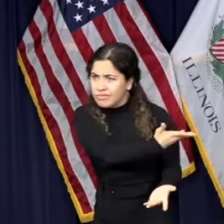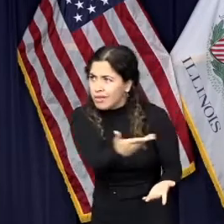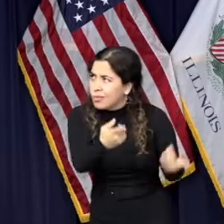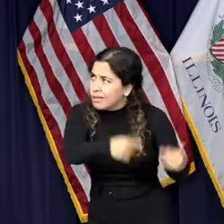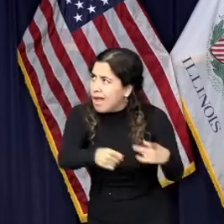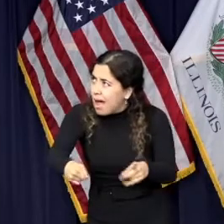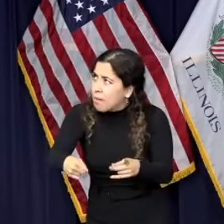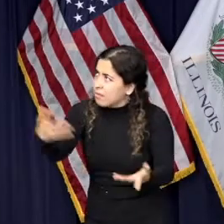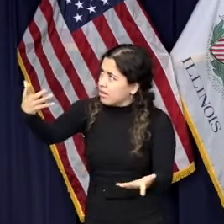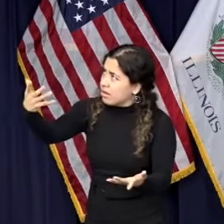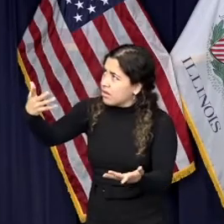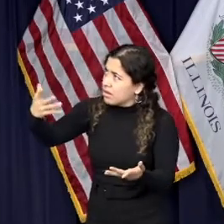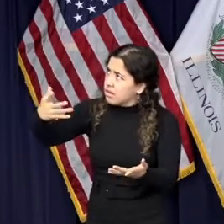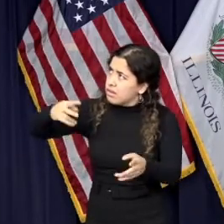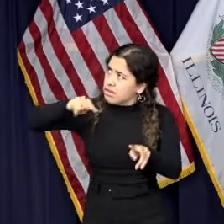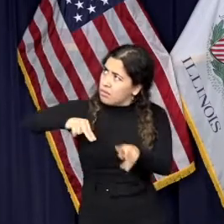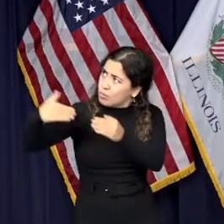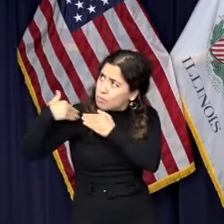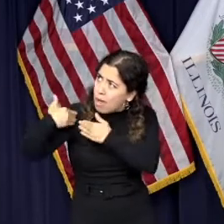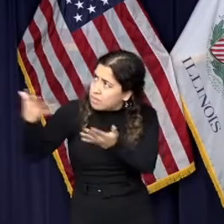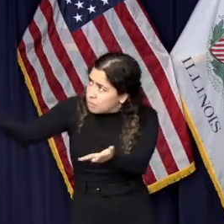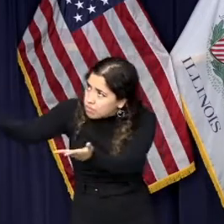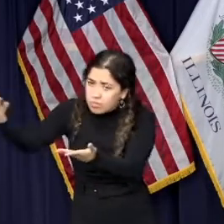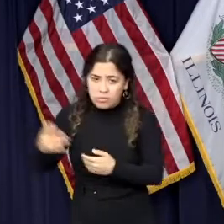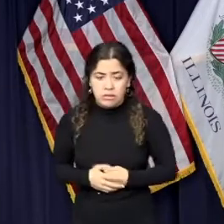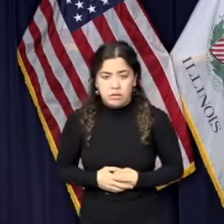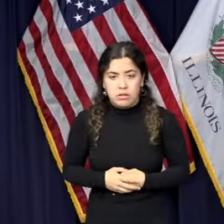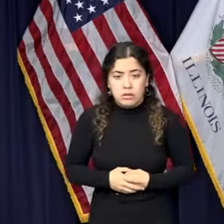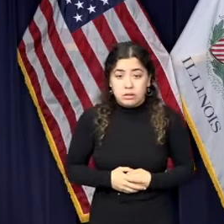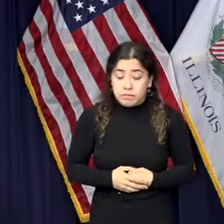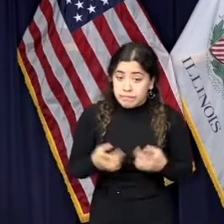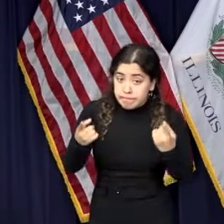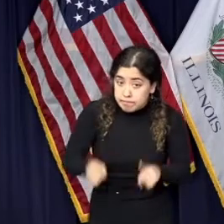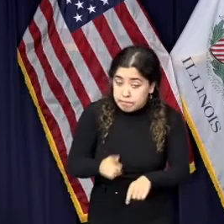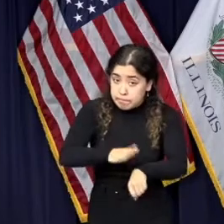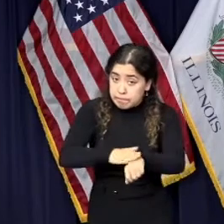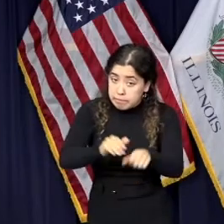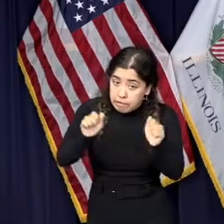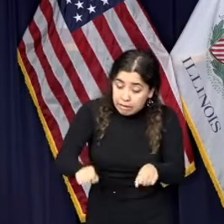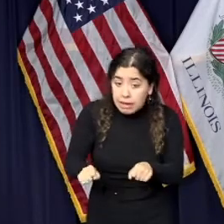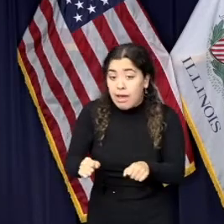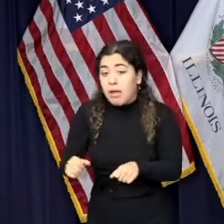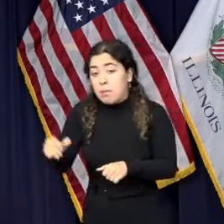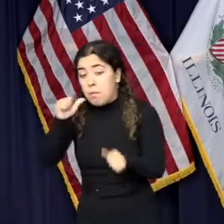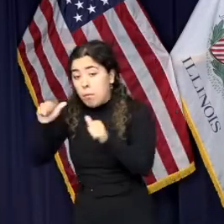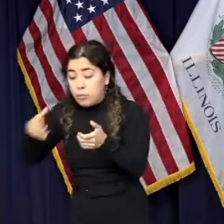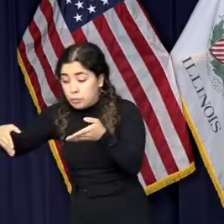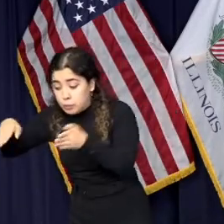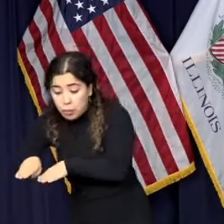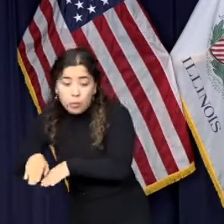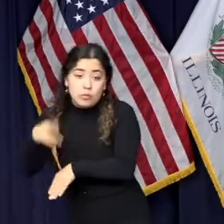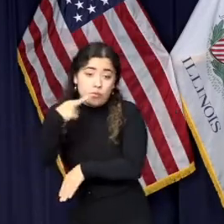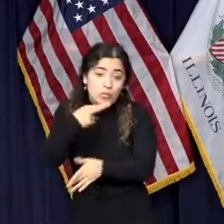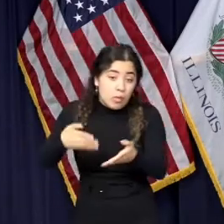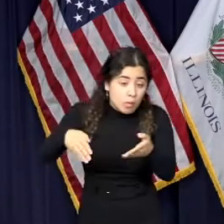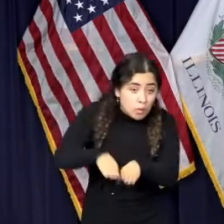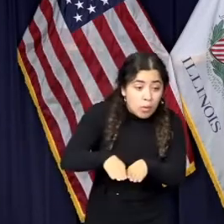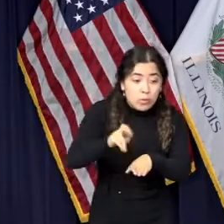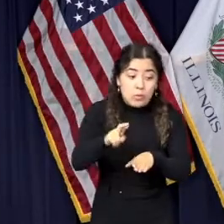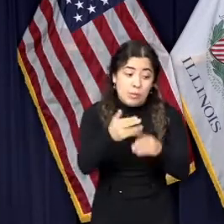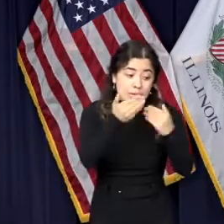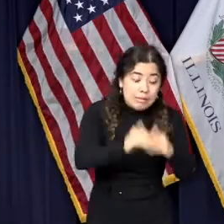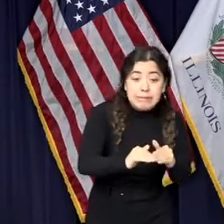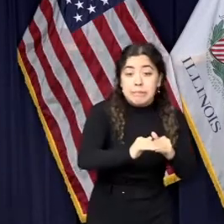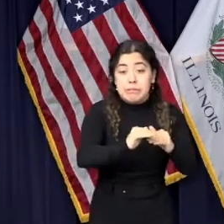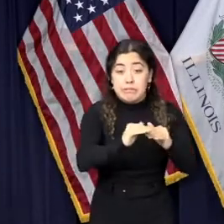the entire region back to closed bars and closed restaurants, stricter limits on gatherings, or even another